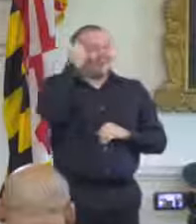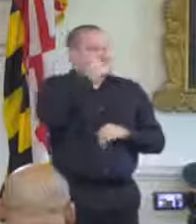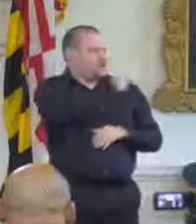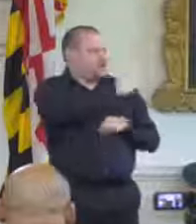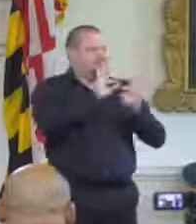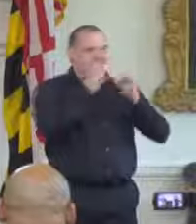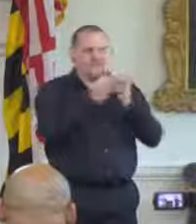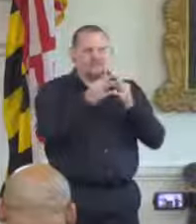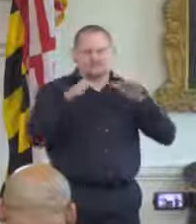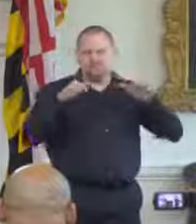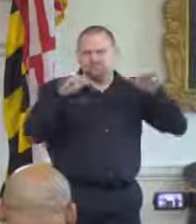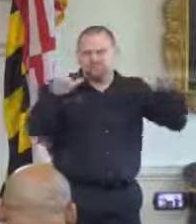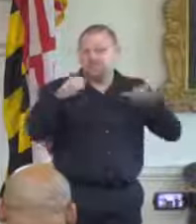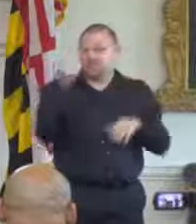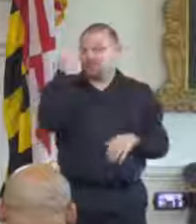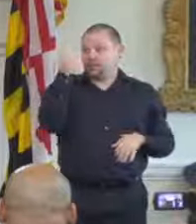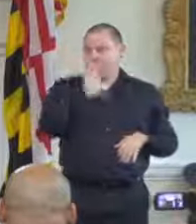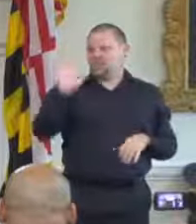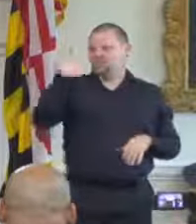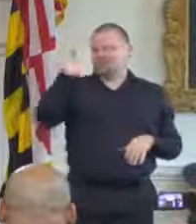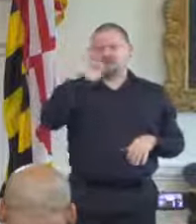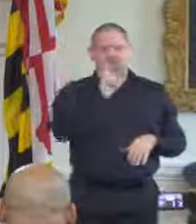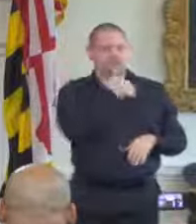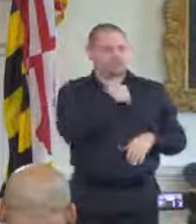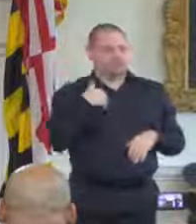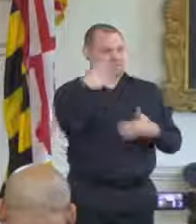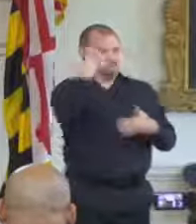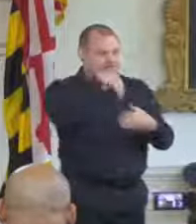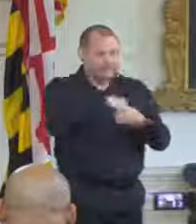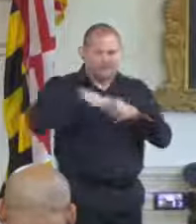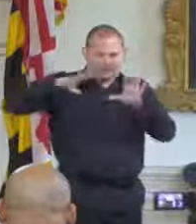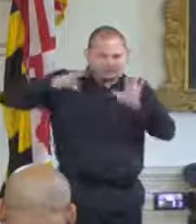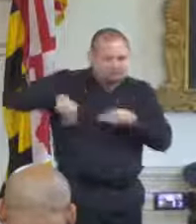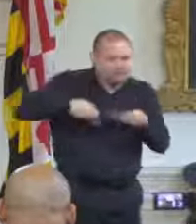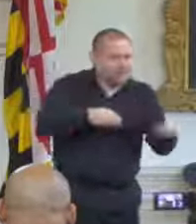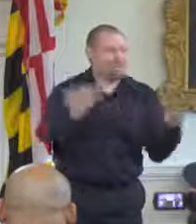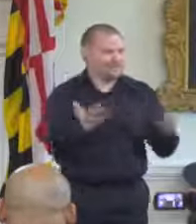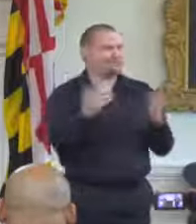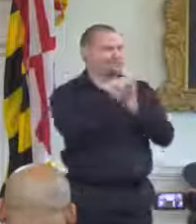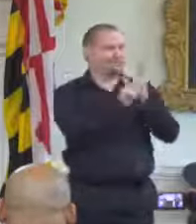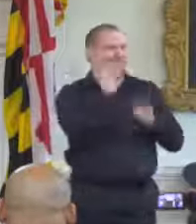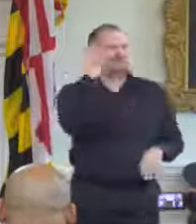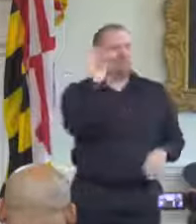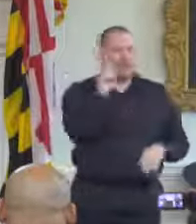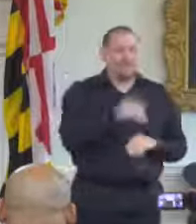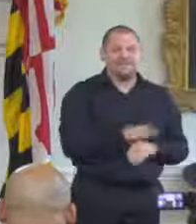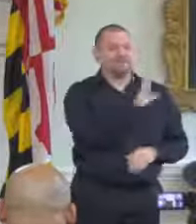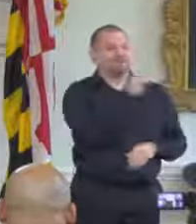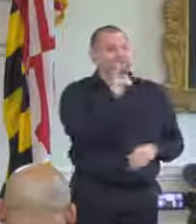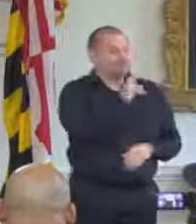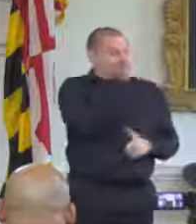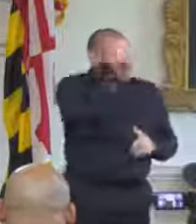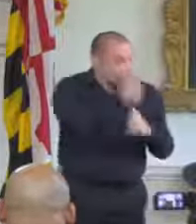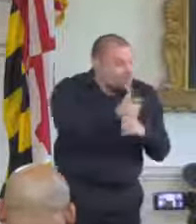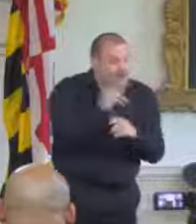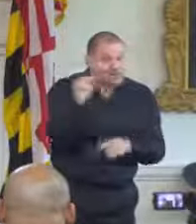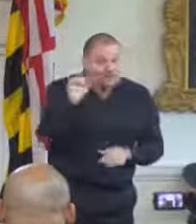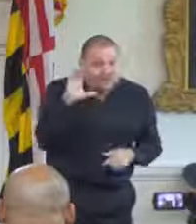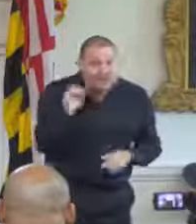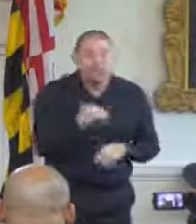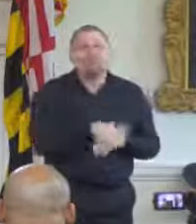people in his family. His twin brother, an older brother, his